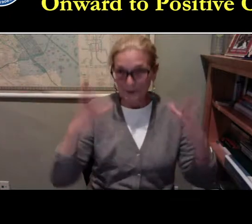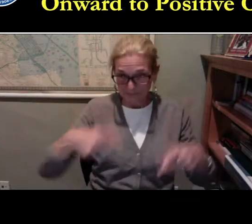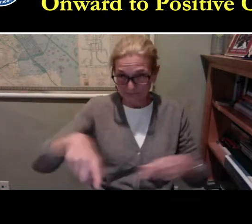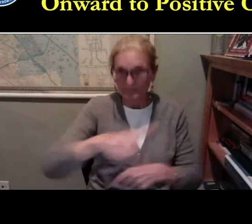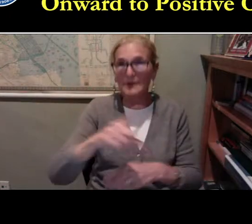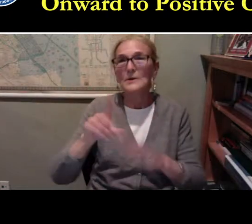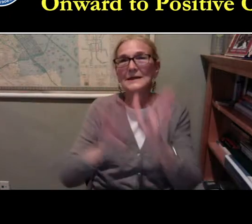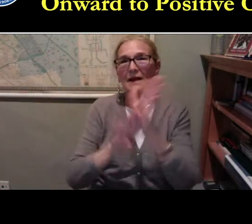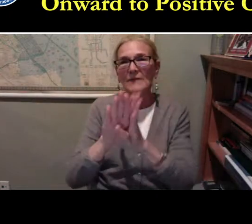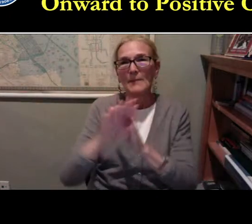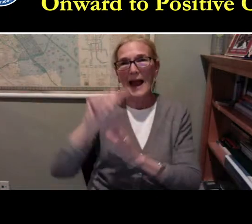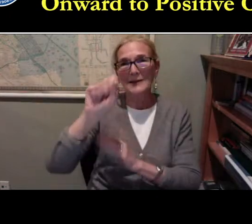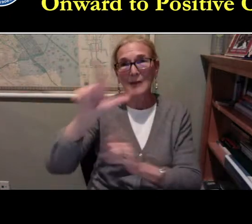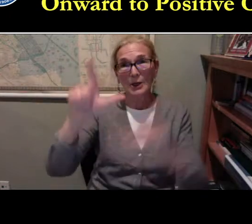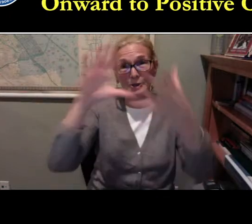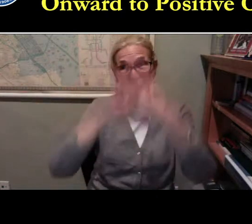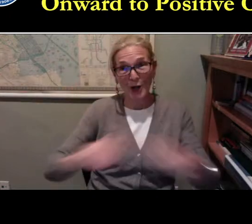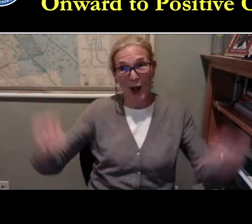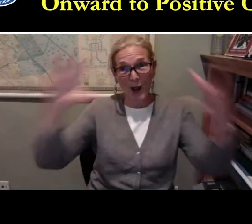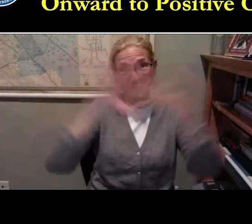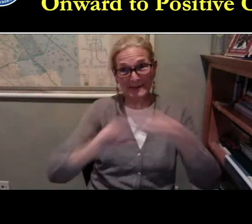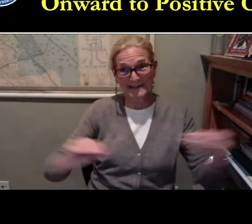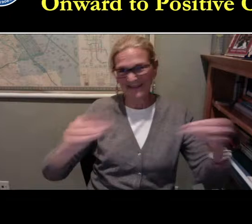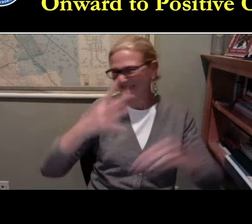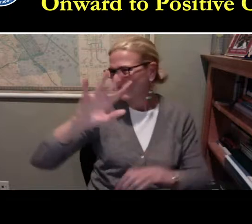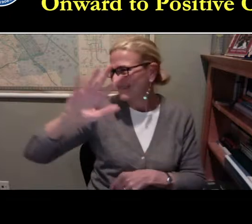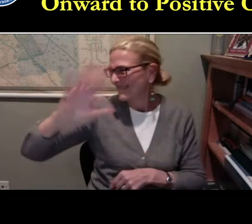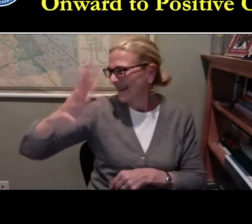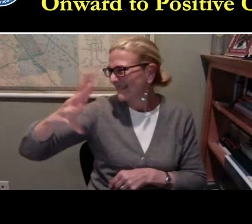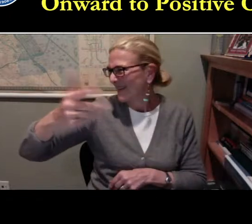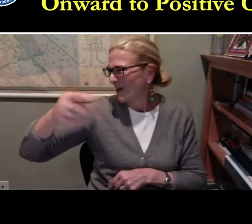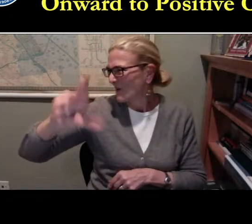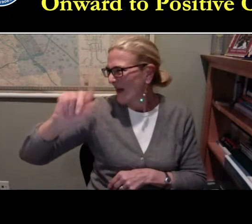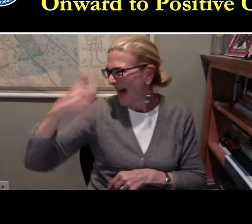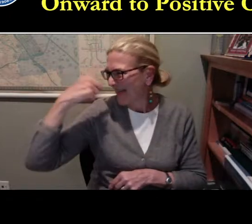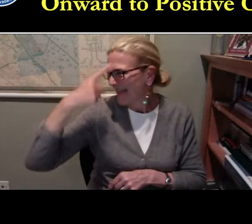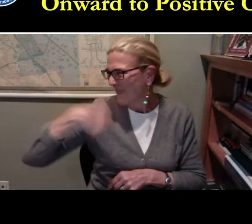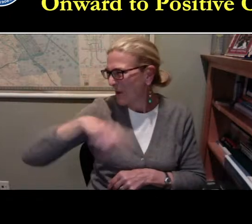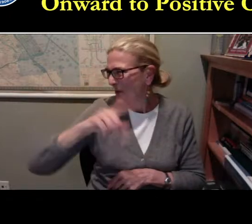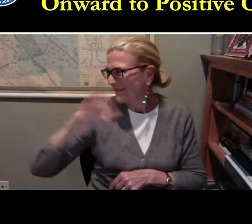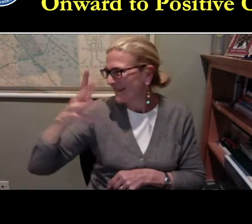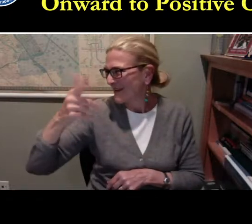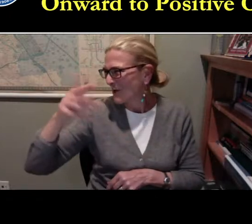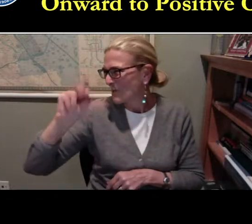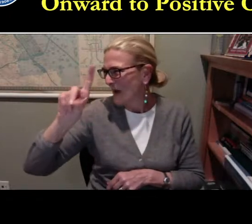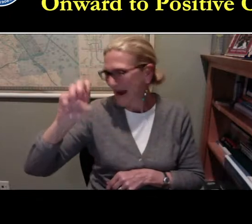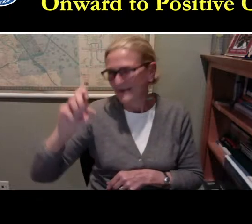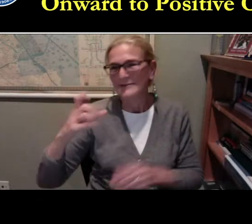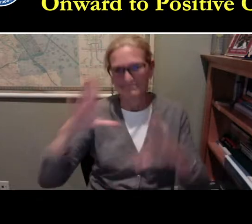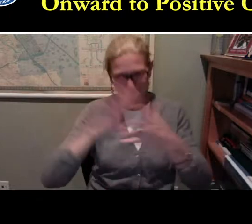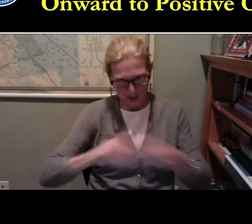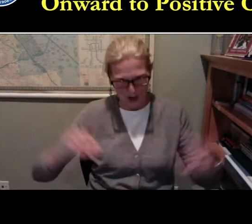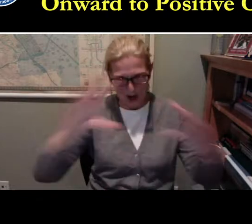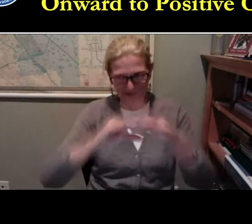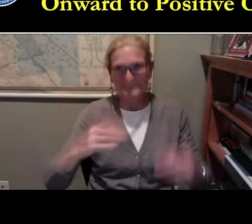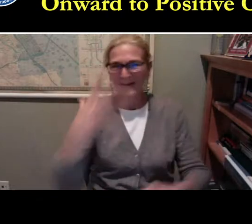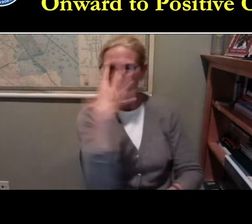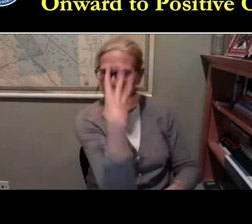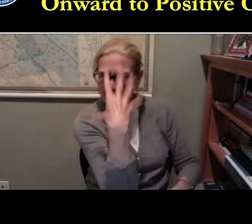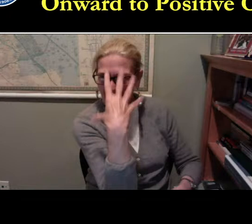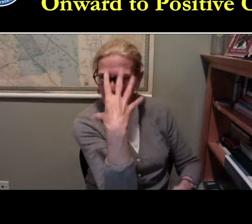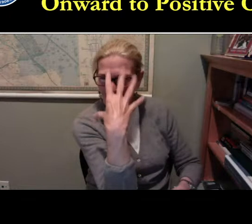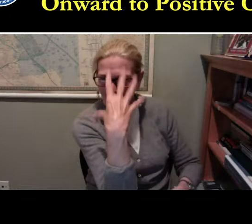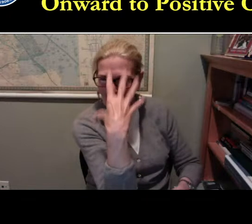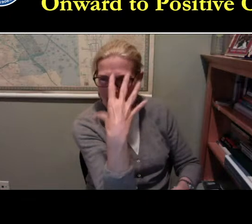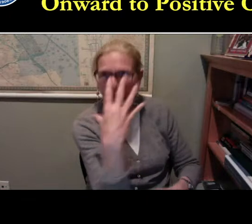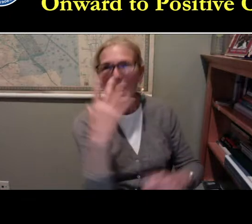did her teacher training, and she was developing ASL storytelling, I think, for fifth grade. I think it